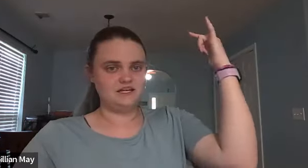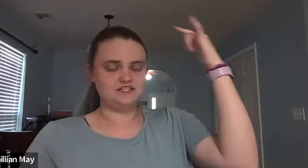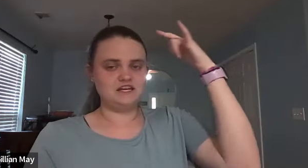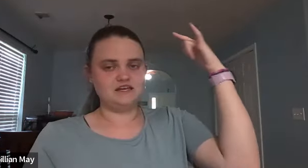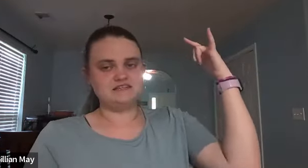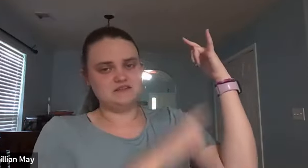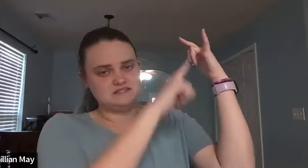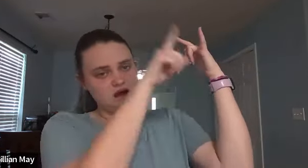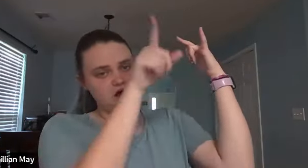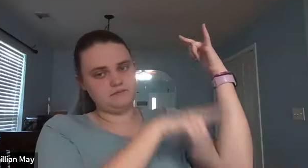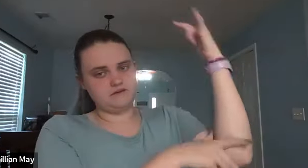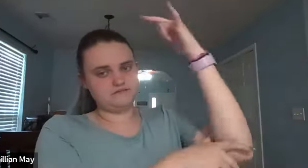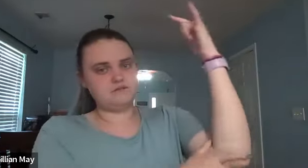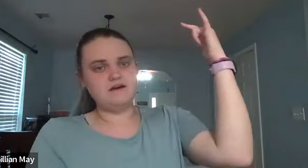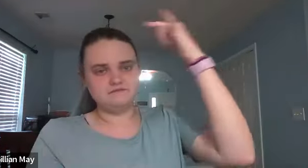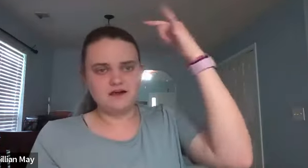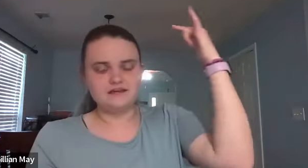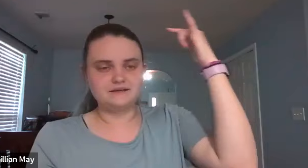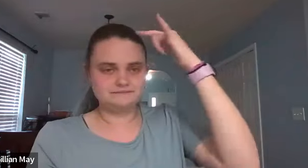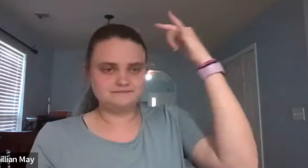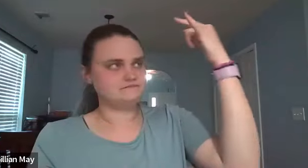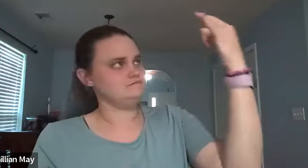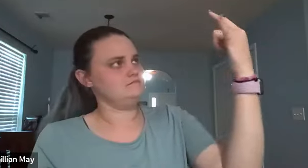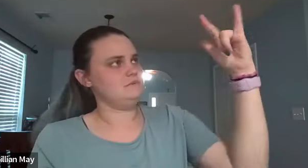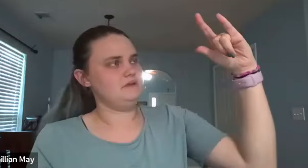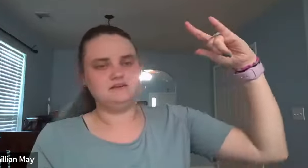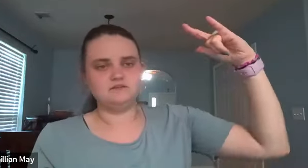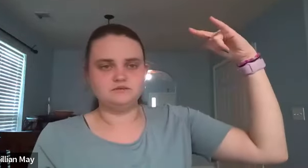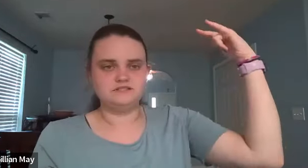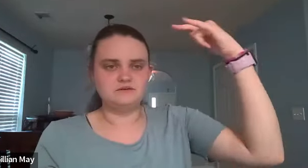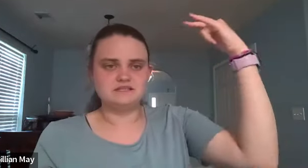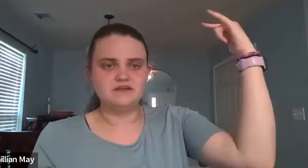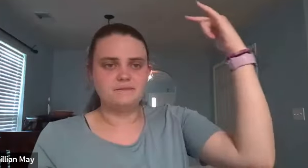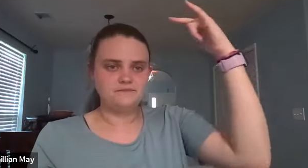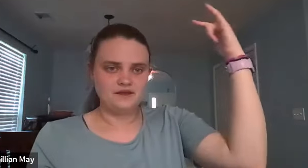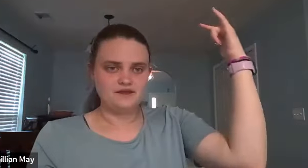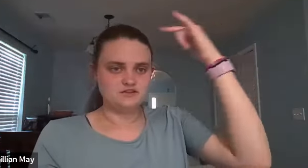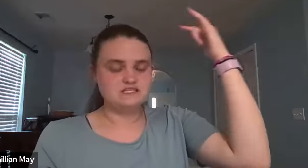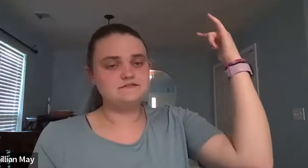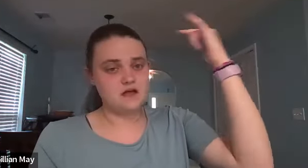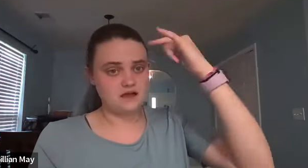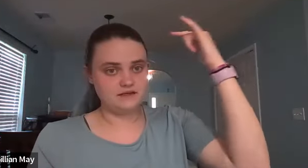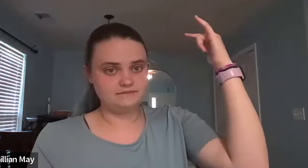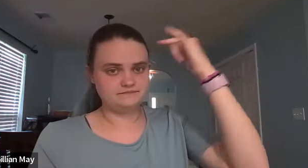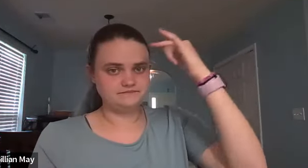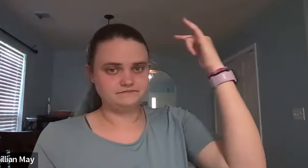it's like it's in the sky above. So yeah, flying. My pinky looks weird sideways like that. So this is flying.